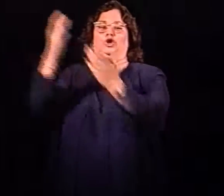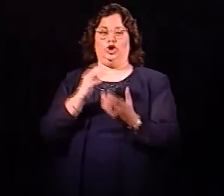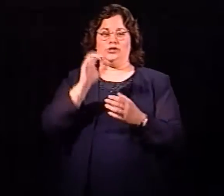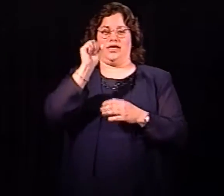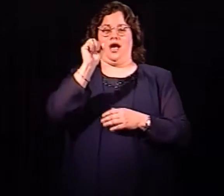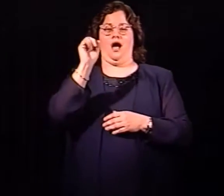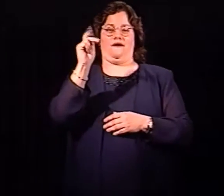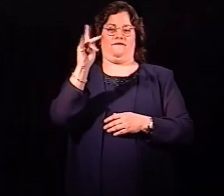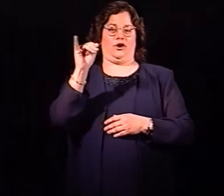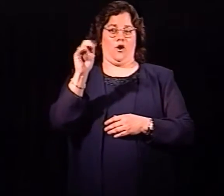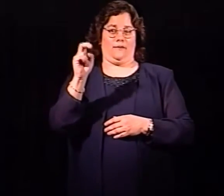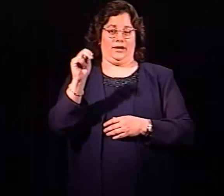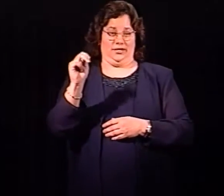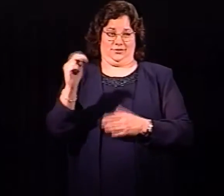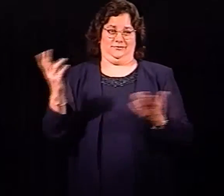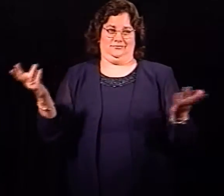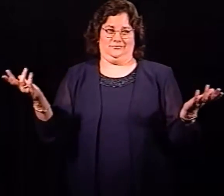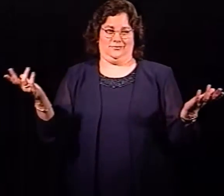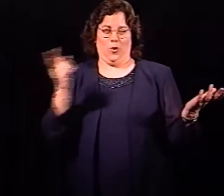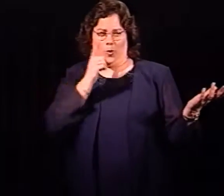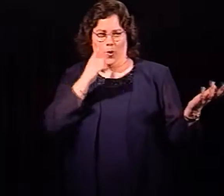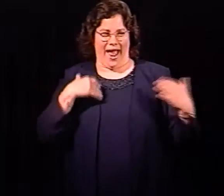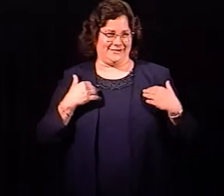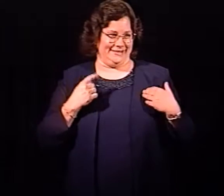the afikomen. Who among you took it?